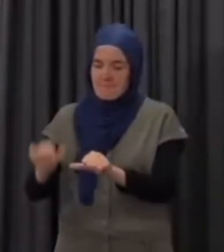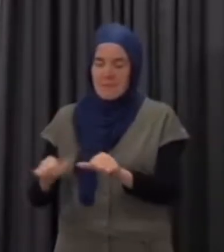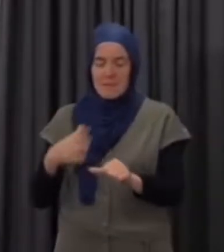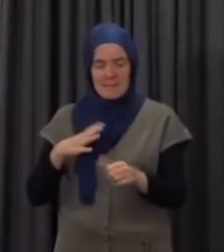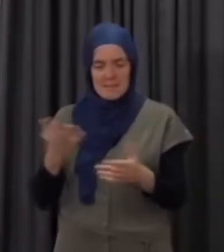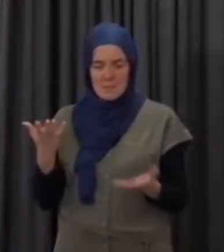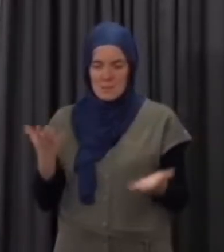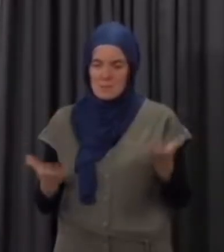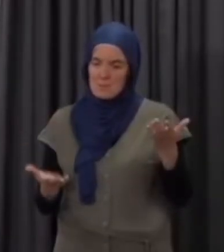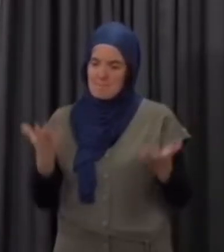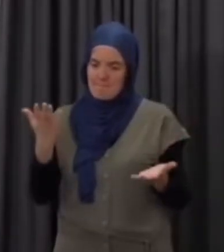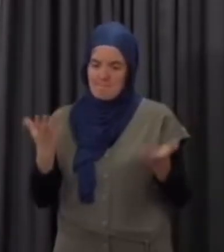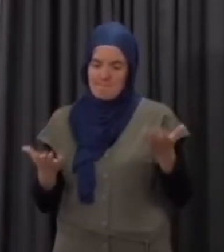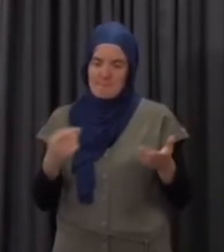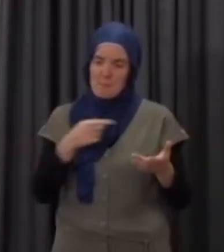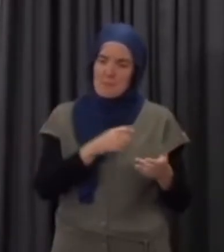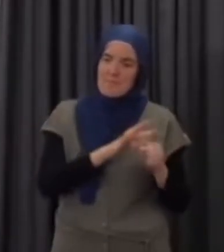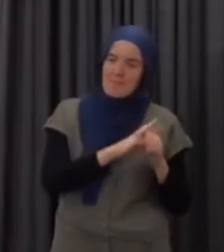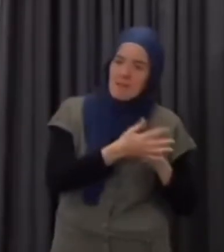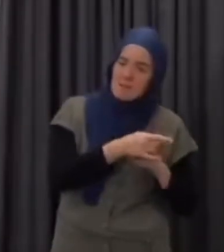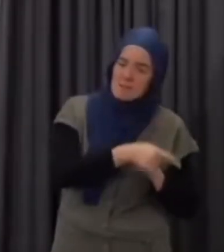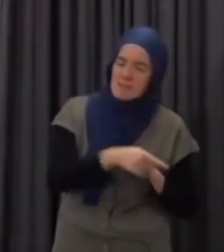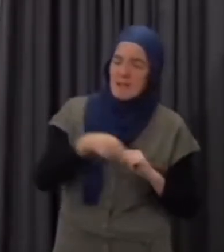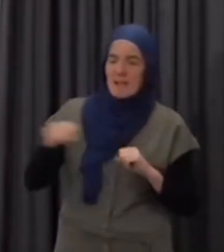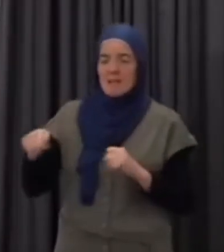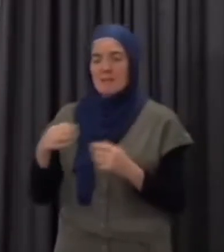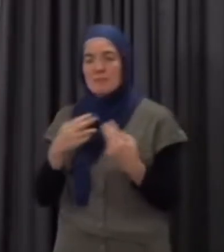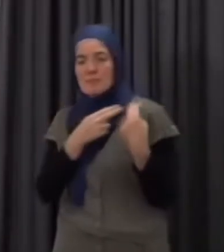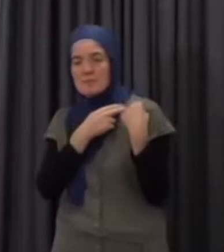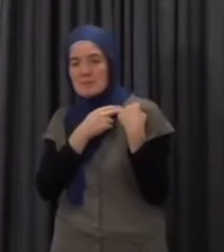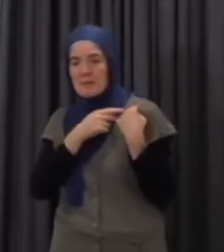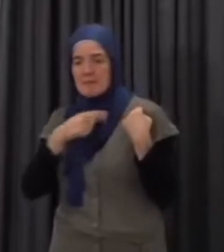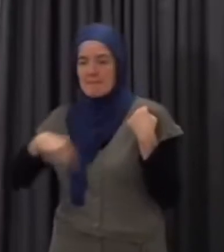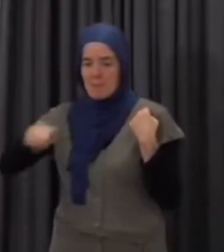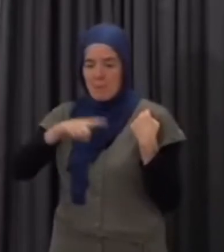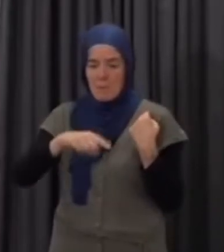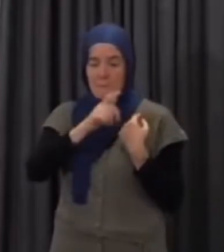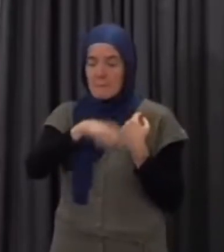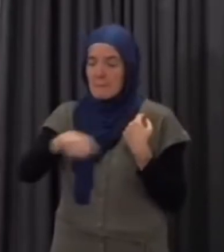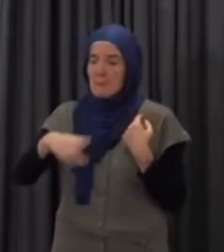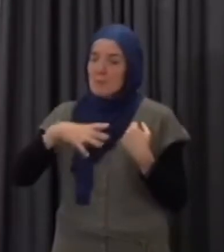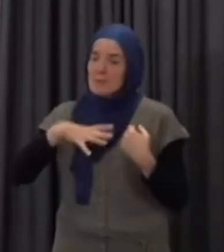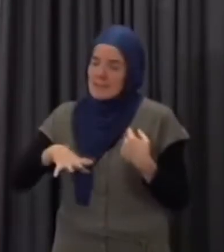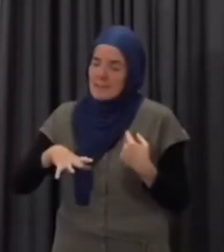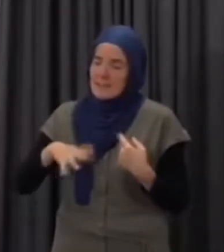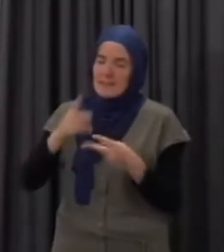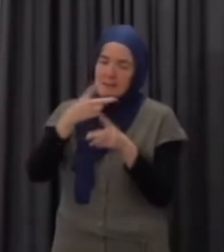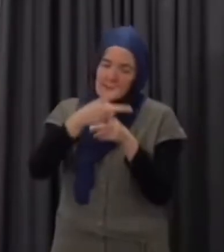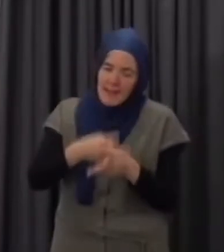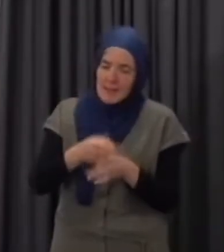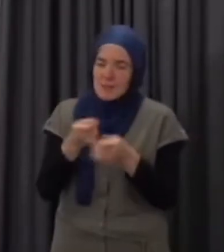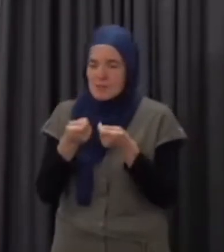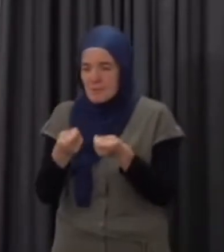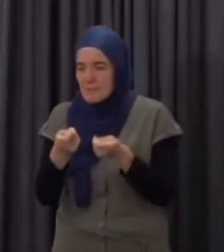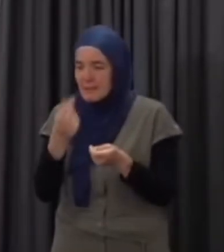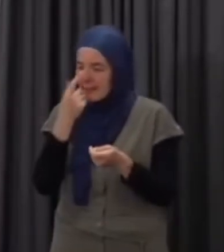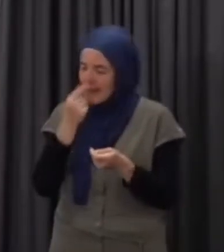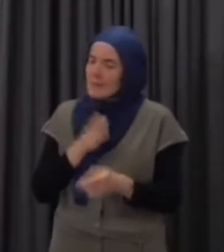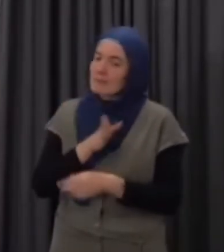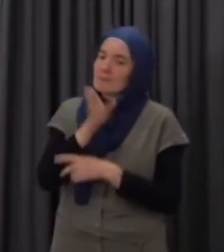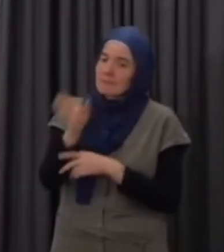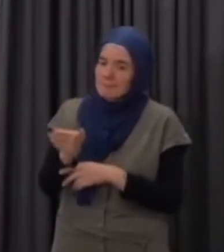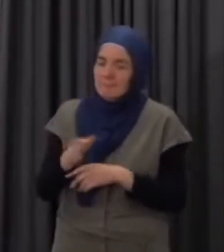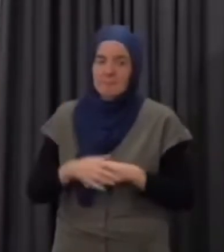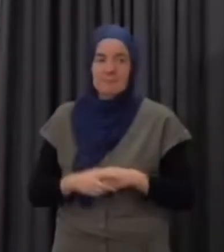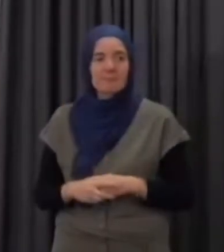responding to the virus alongside the responsibilities to make sure that people who need care and treatment can can access it. So I don't think it's a